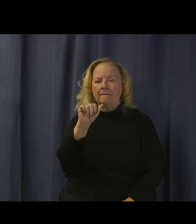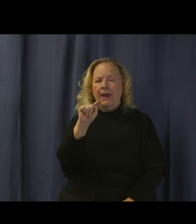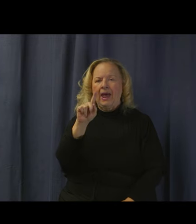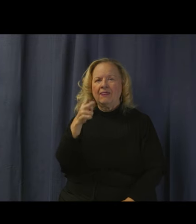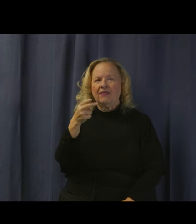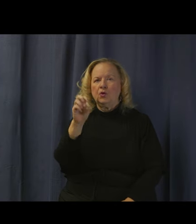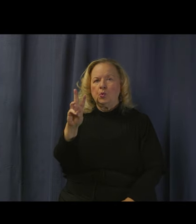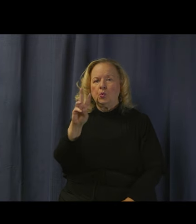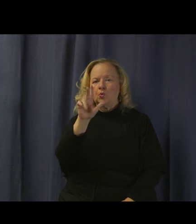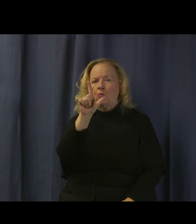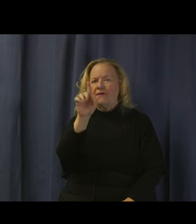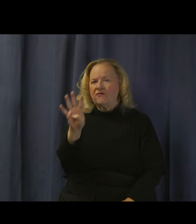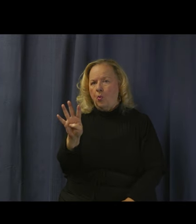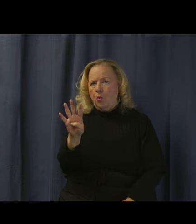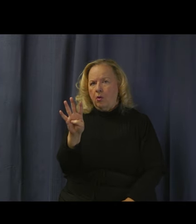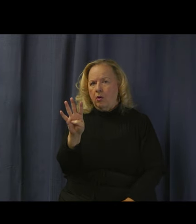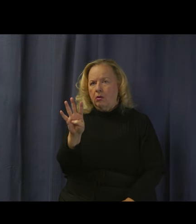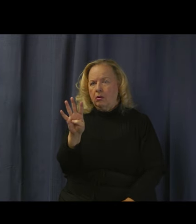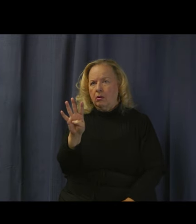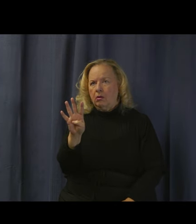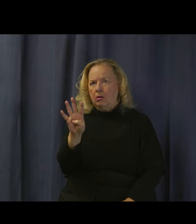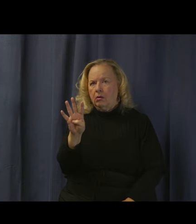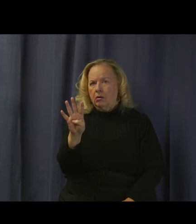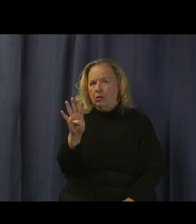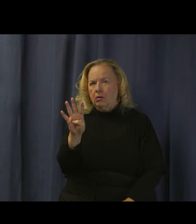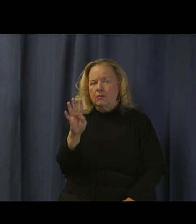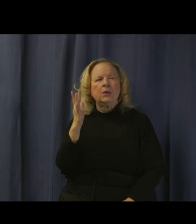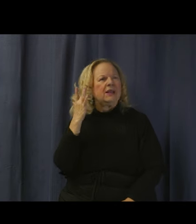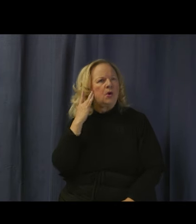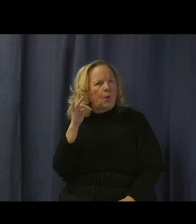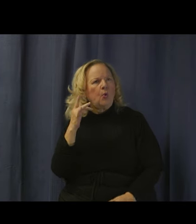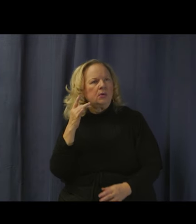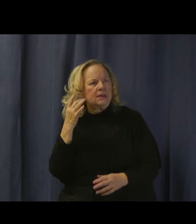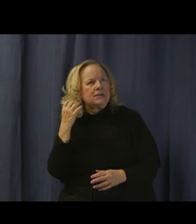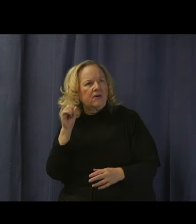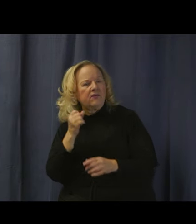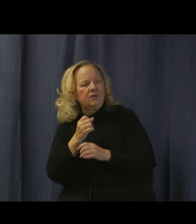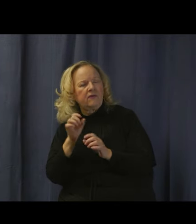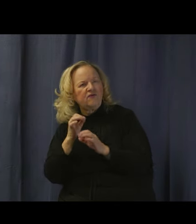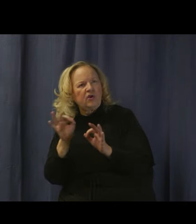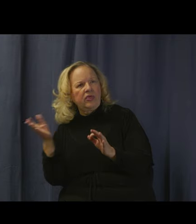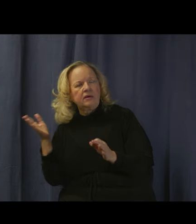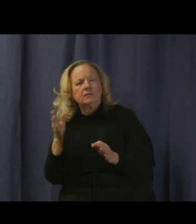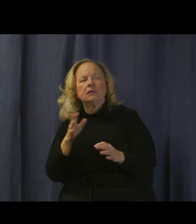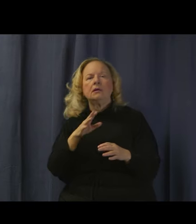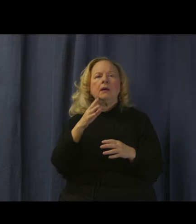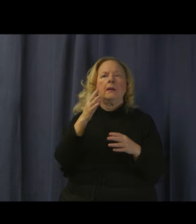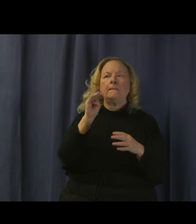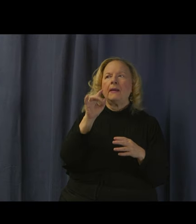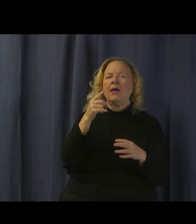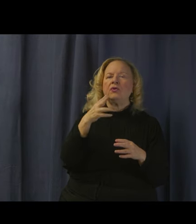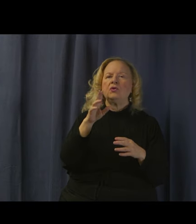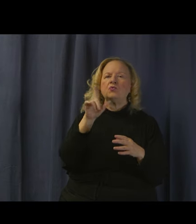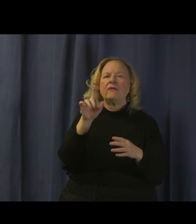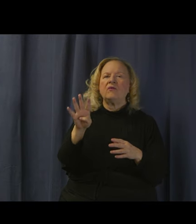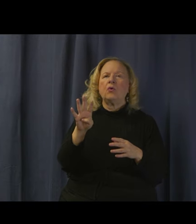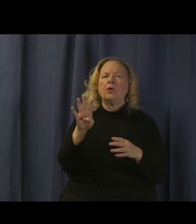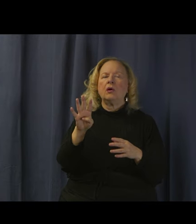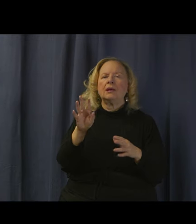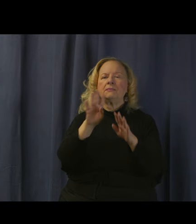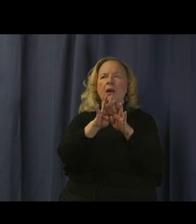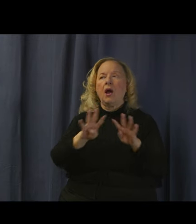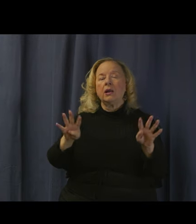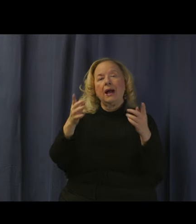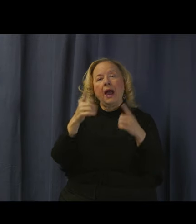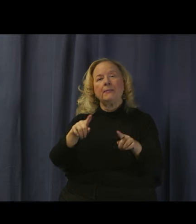those free Hanukkah gold and silver things up here. Thanks. Matthew 24 is all about Hanukkah happening again. And so we have to understand